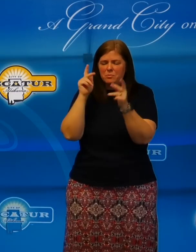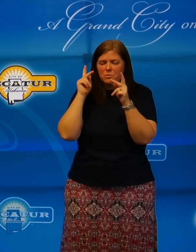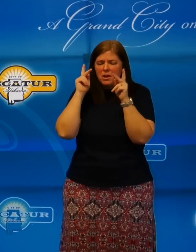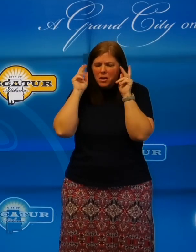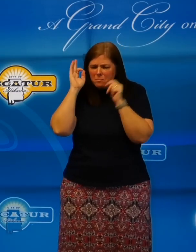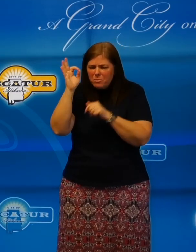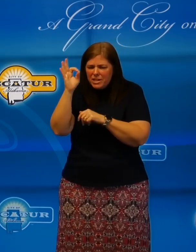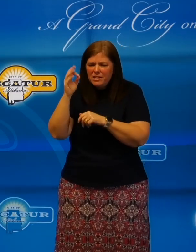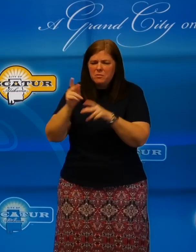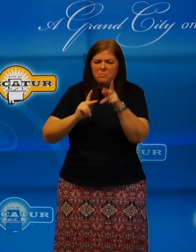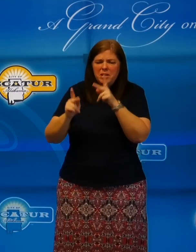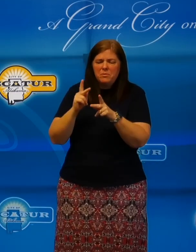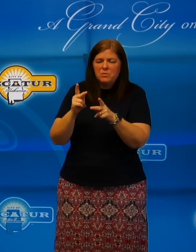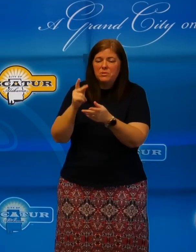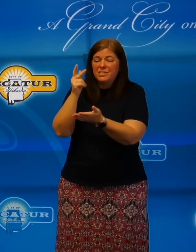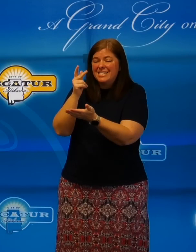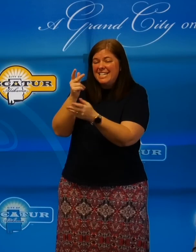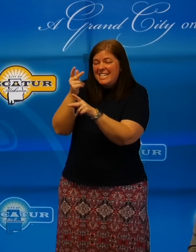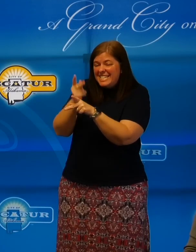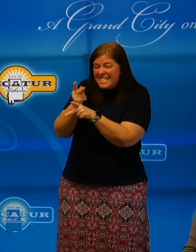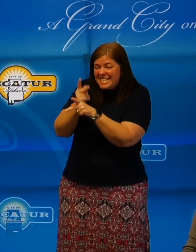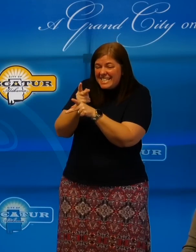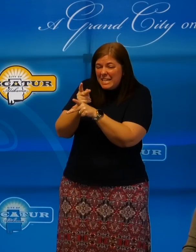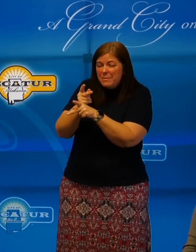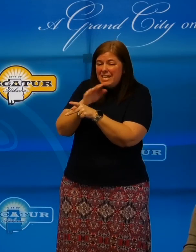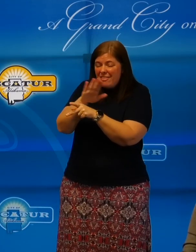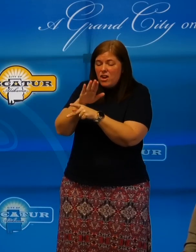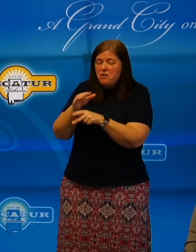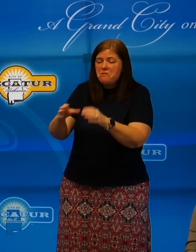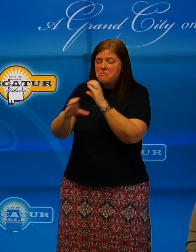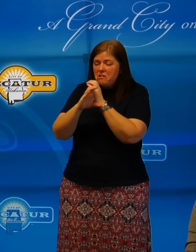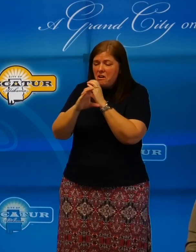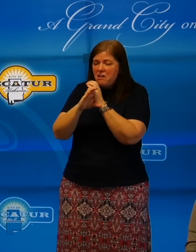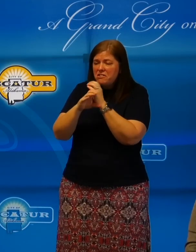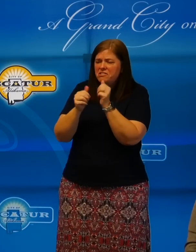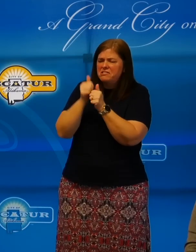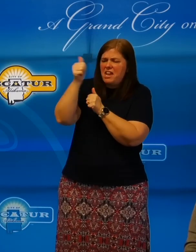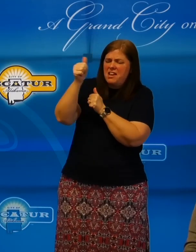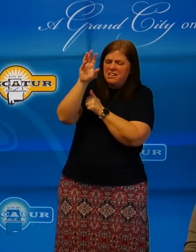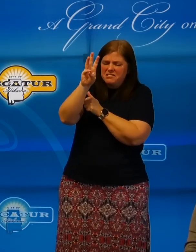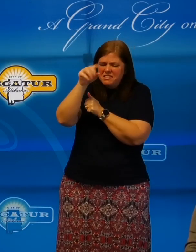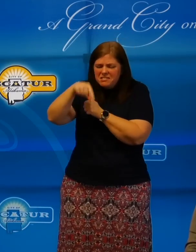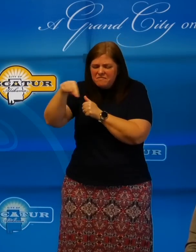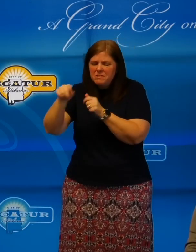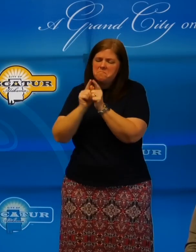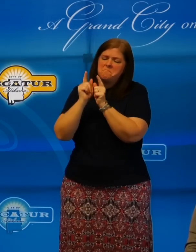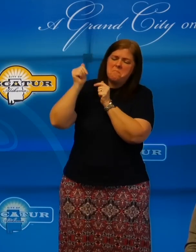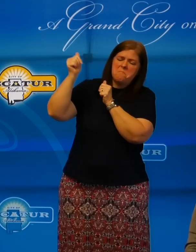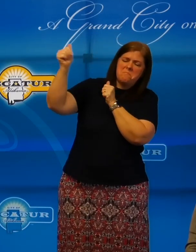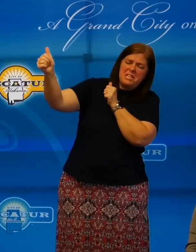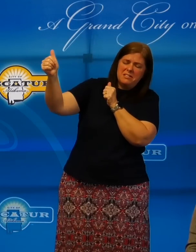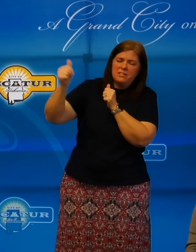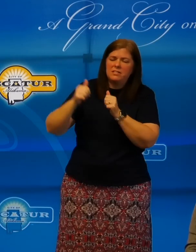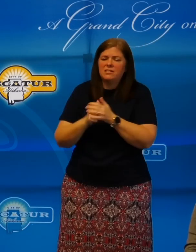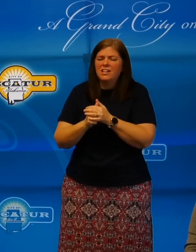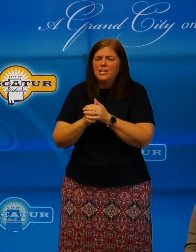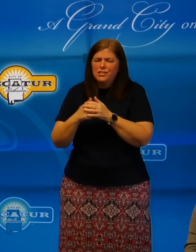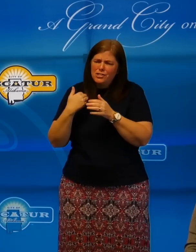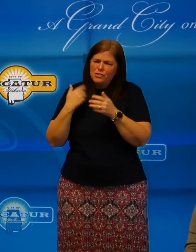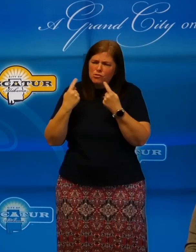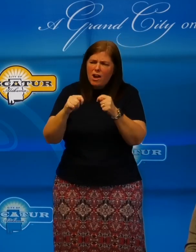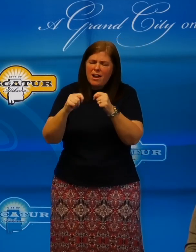cars. They're keeping the 6-foot distancing and just coming up with creative ways to try and